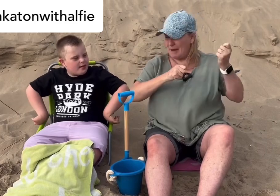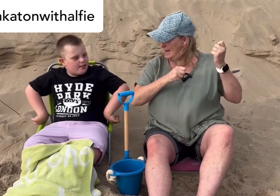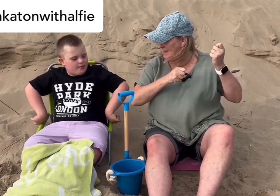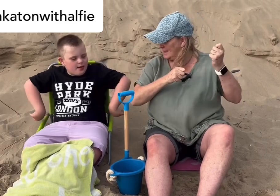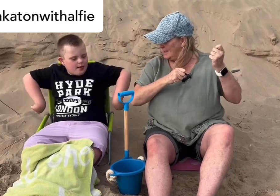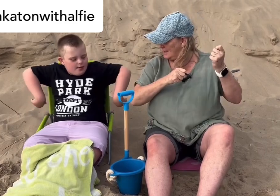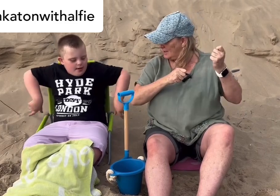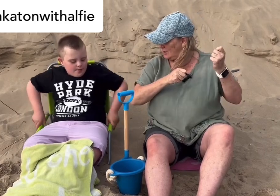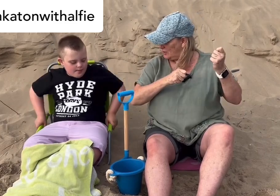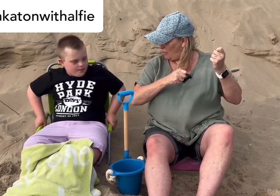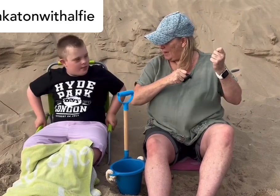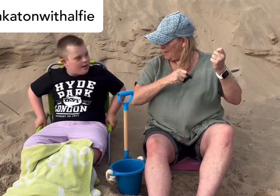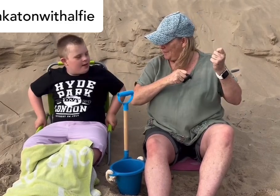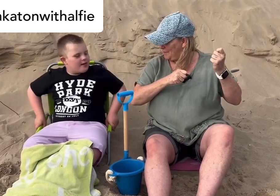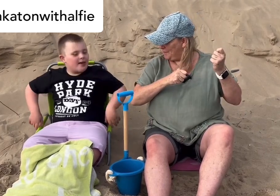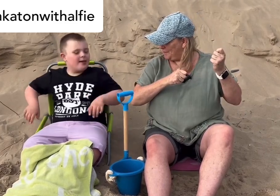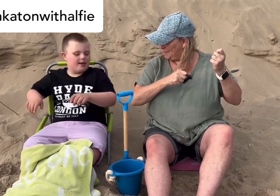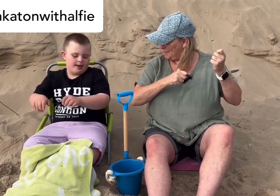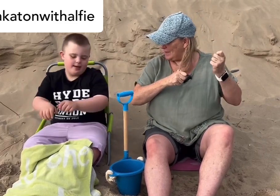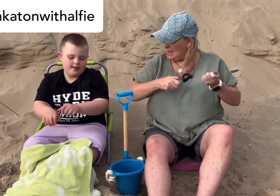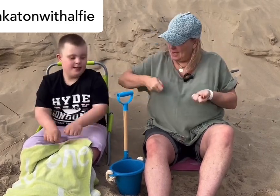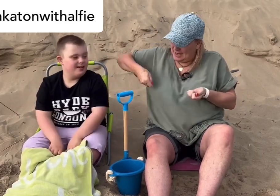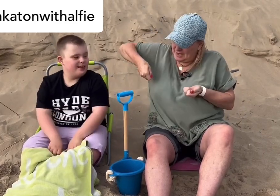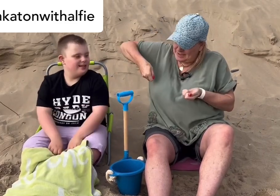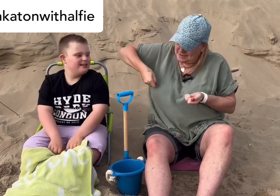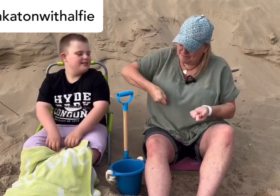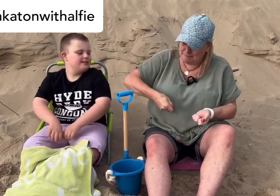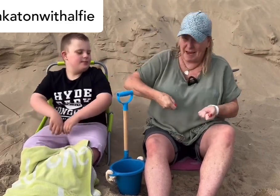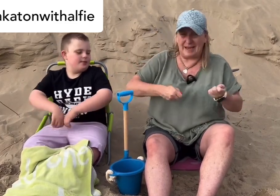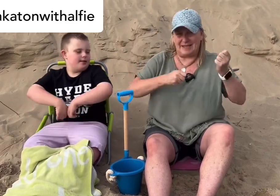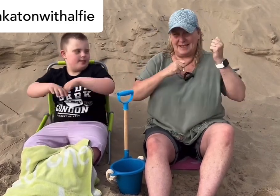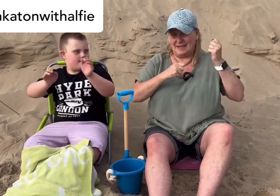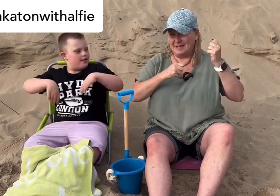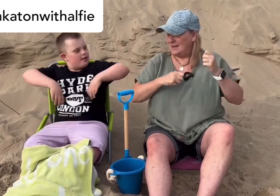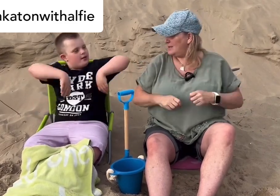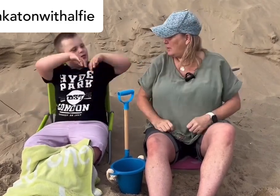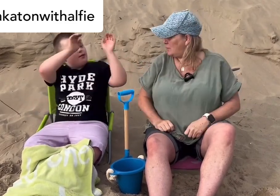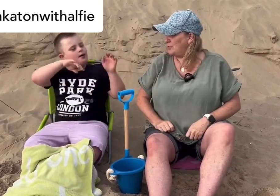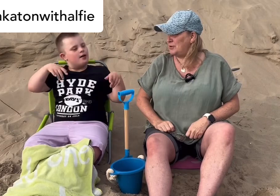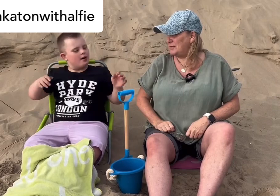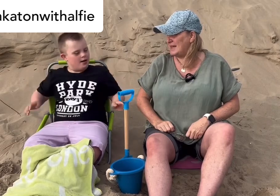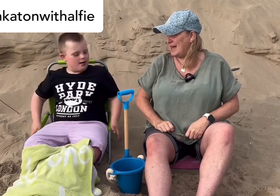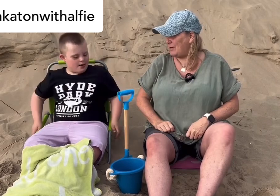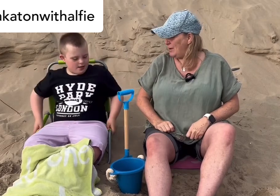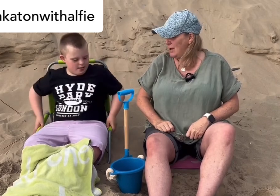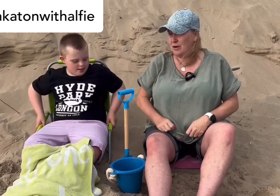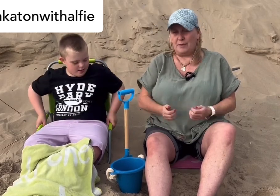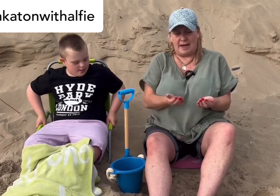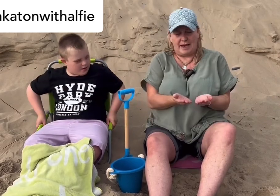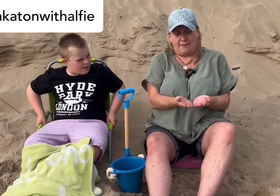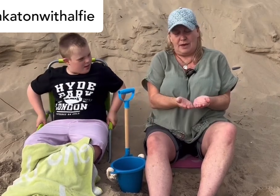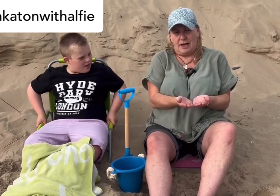spade, can you try? Digging. Spade. So if you put them together, we have